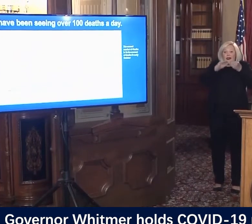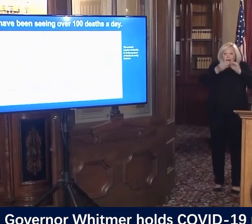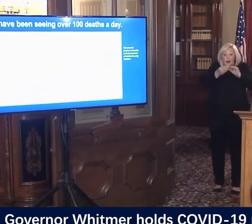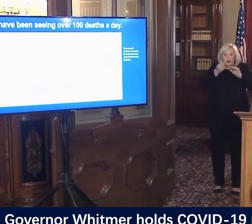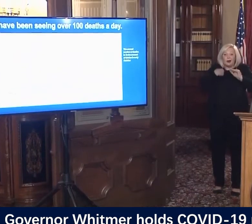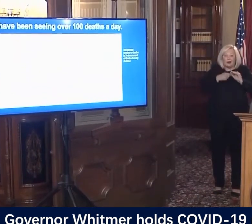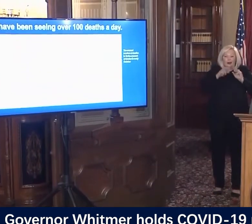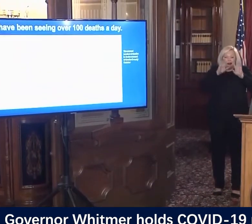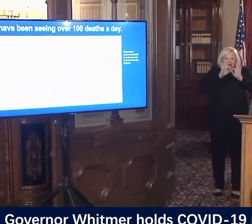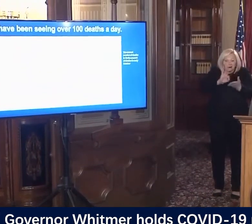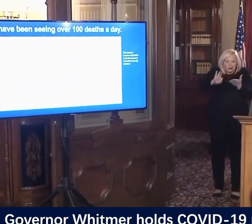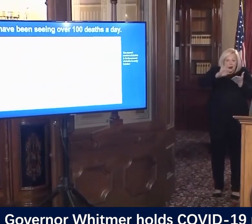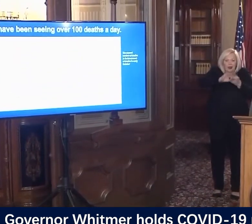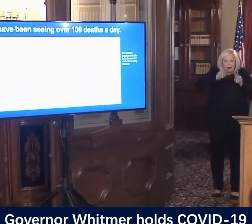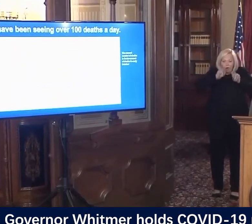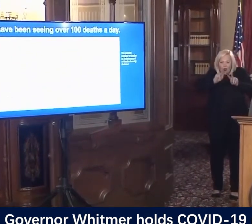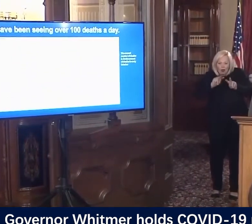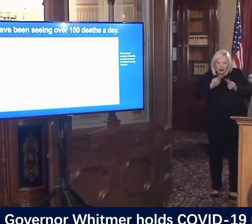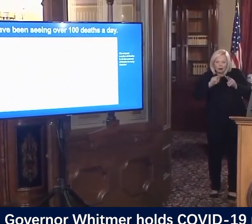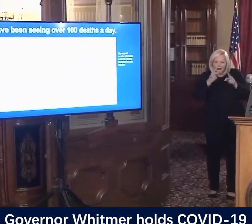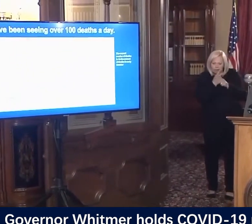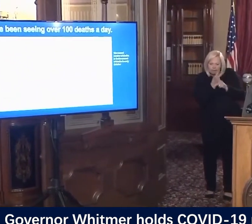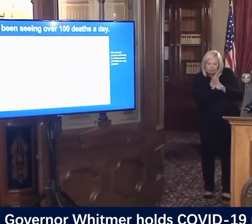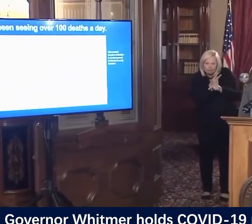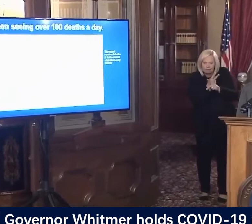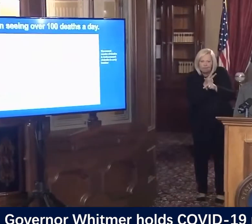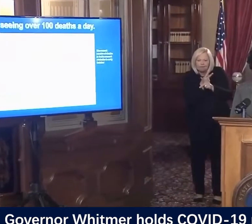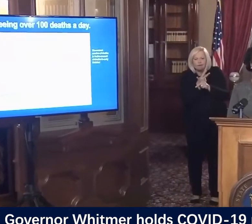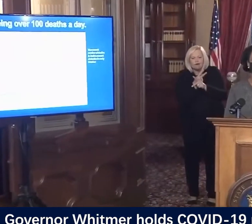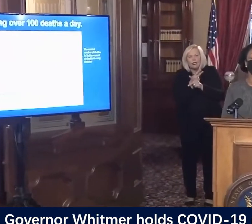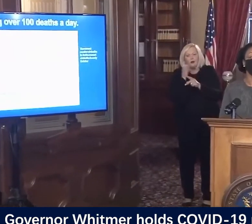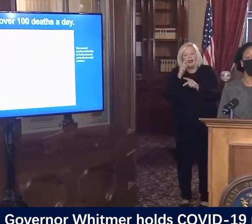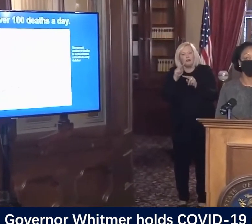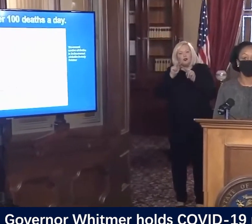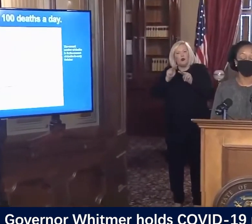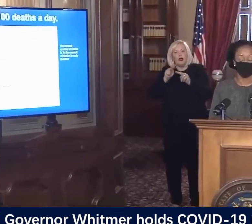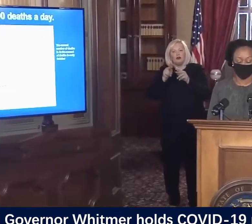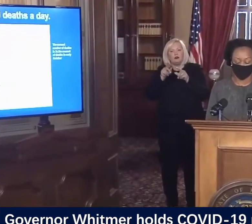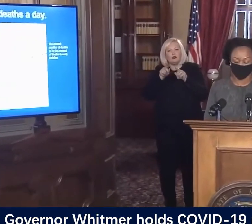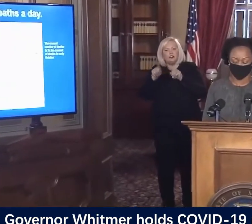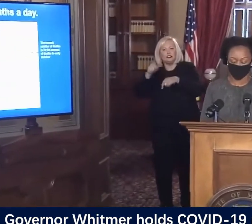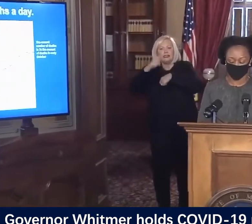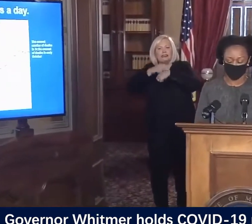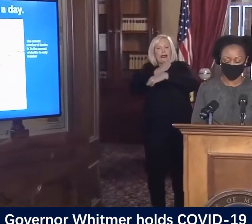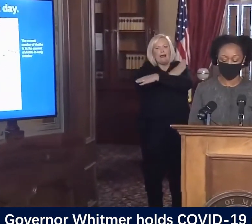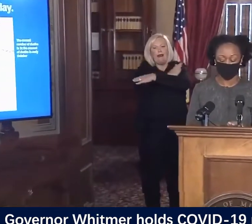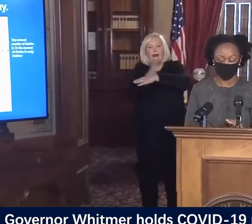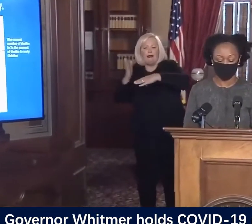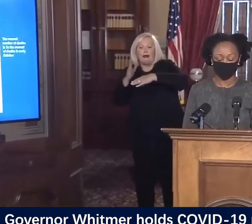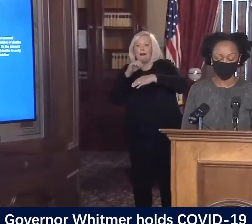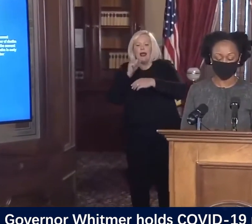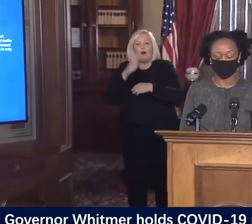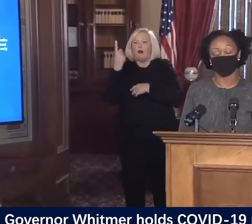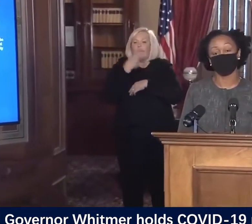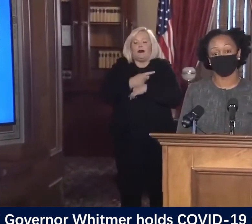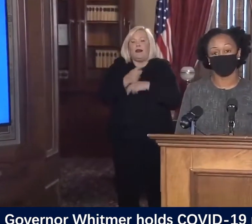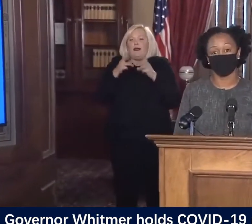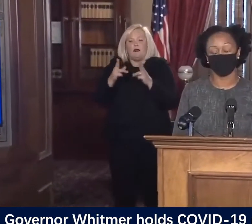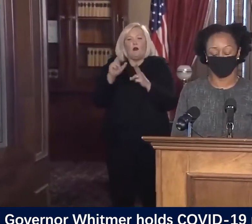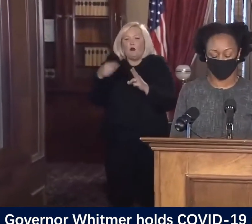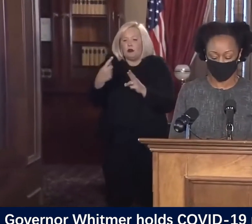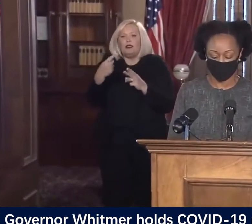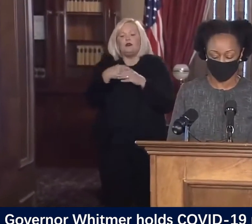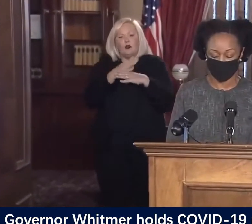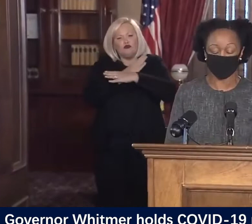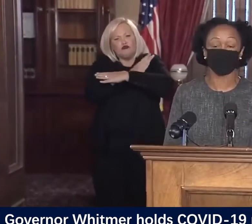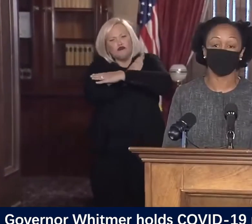see as the virus spreads. And we know that some metrics will change sooner than others. We will continue to look at these metrics